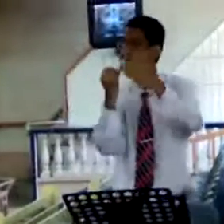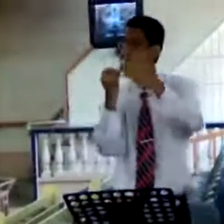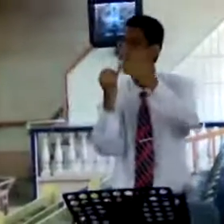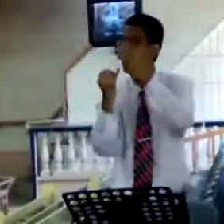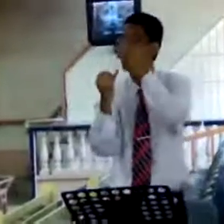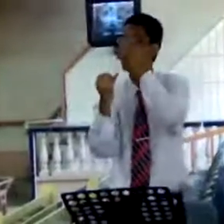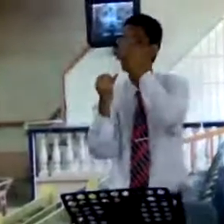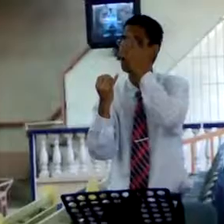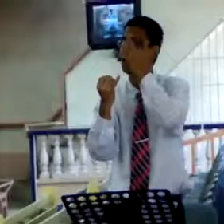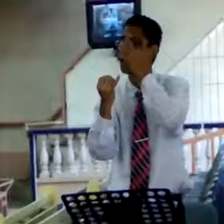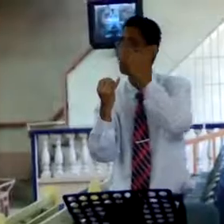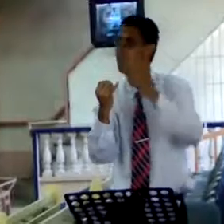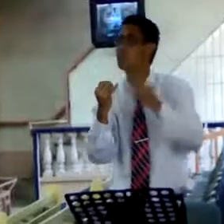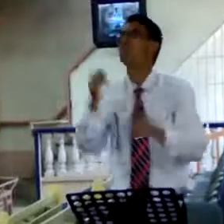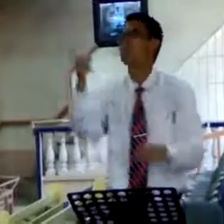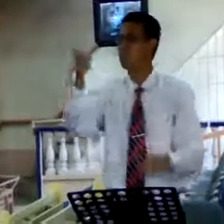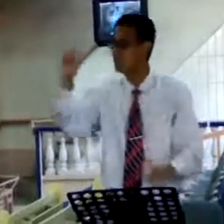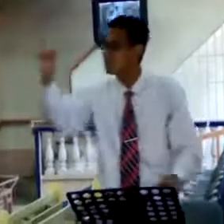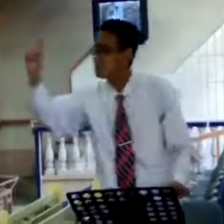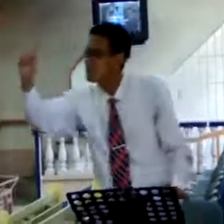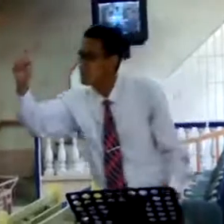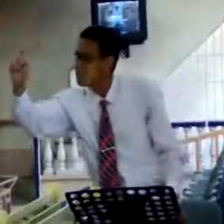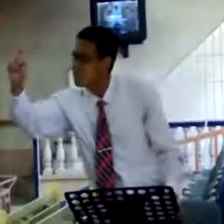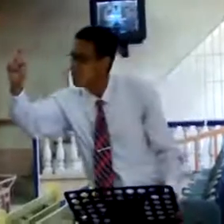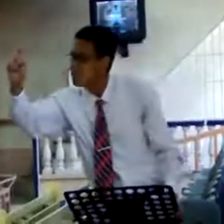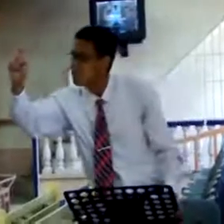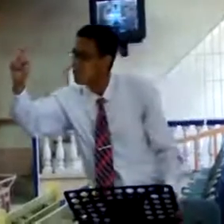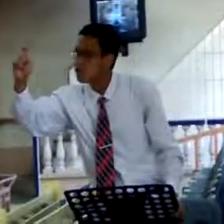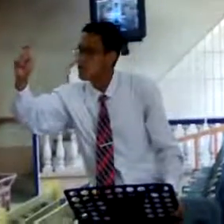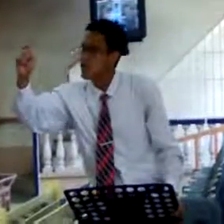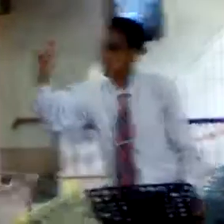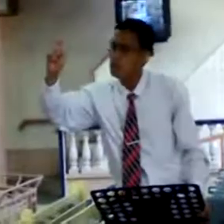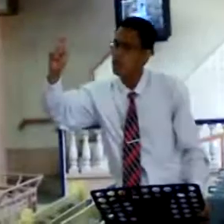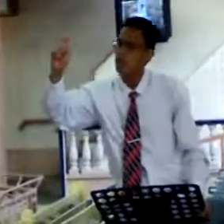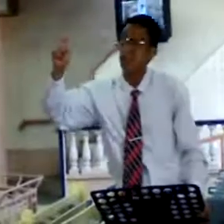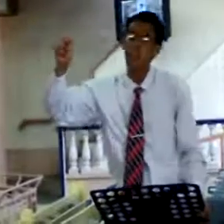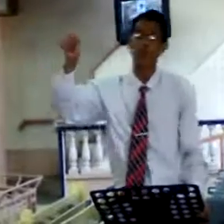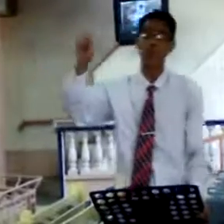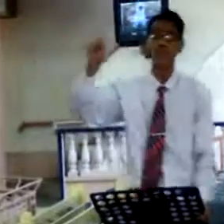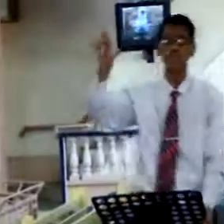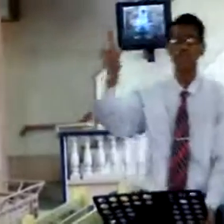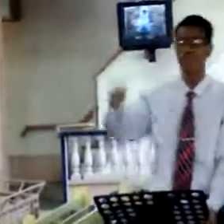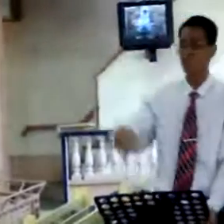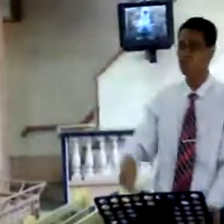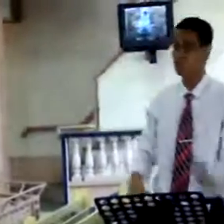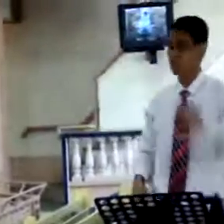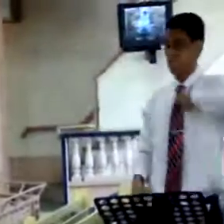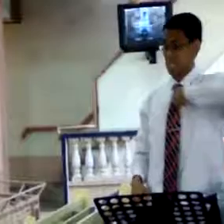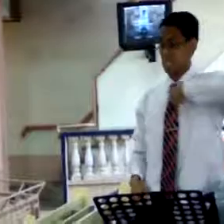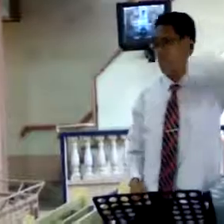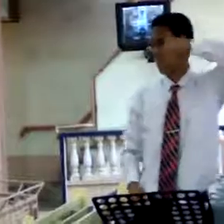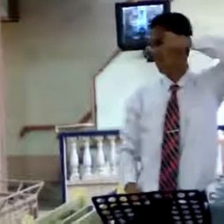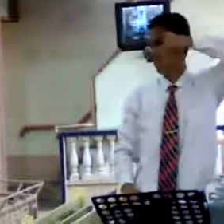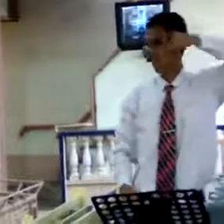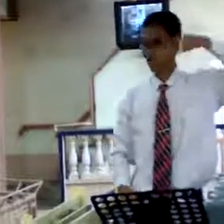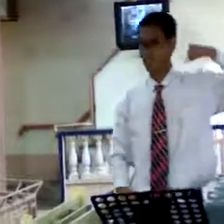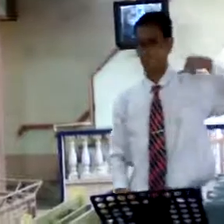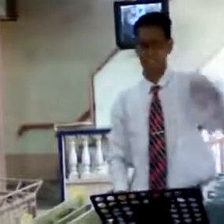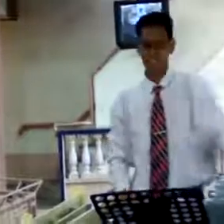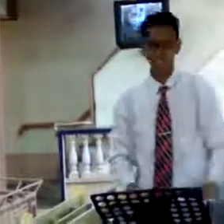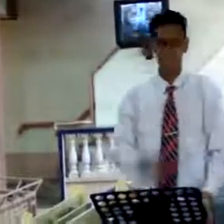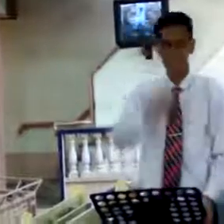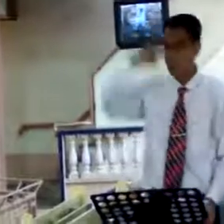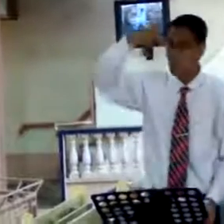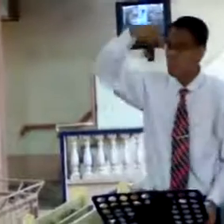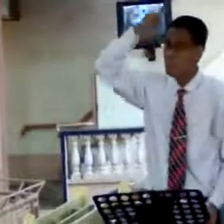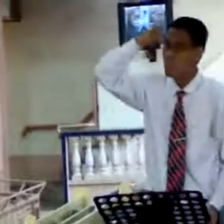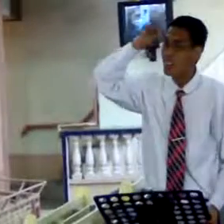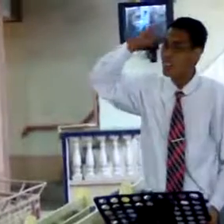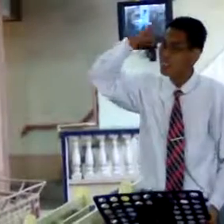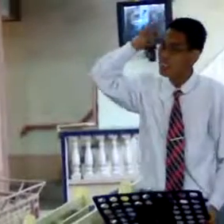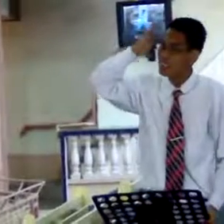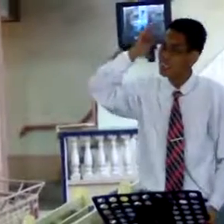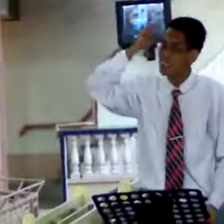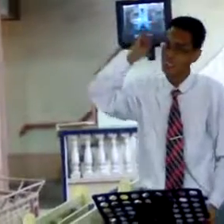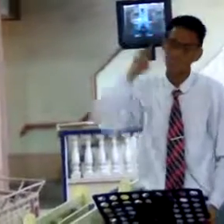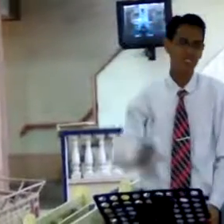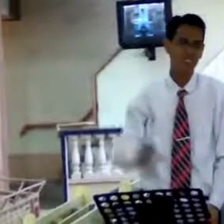and